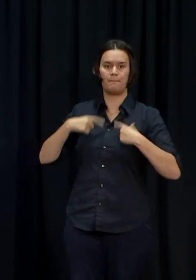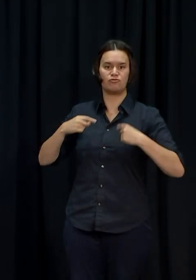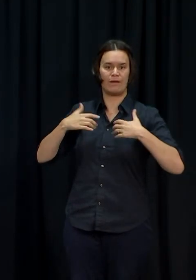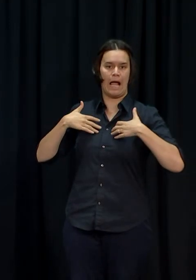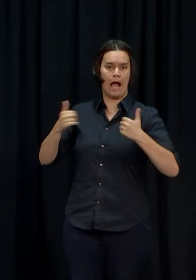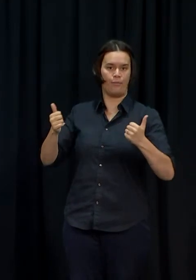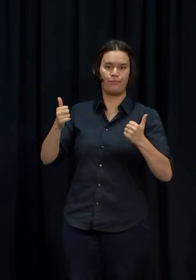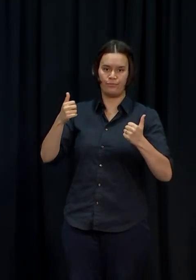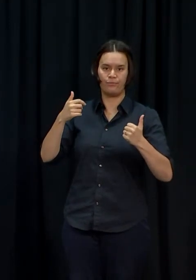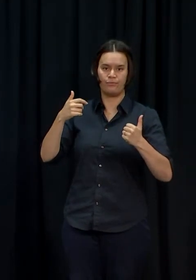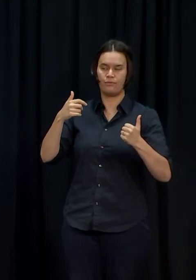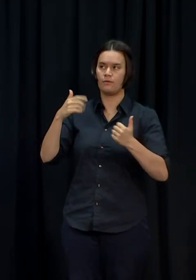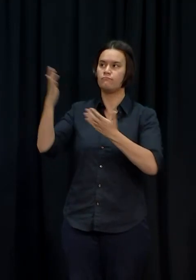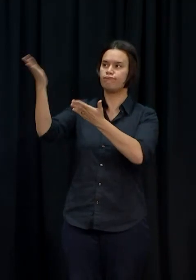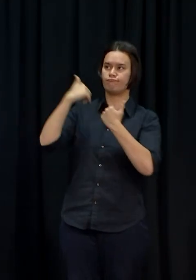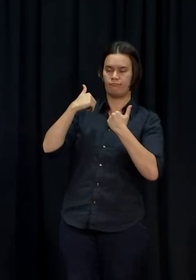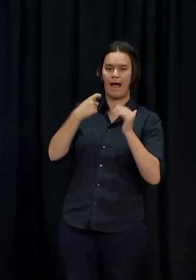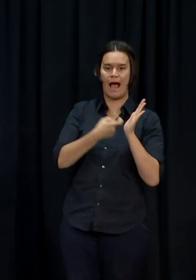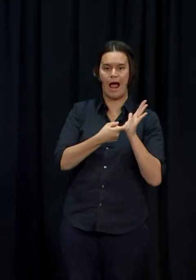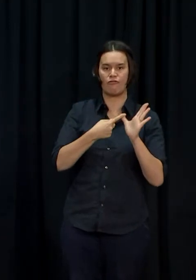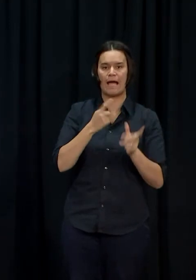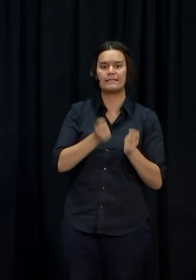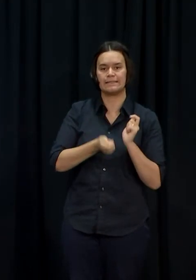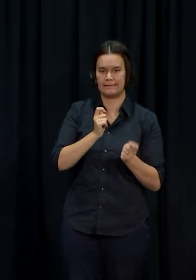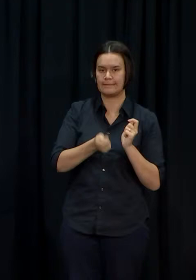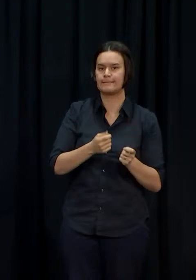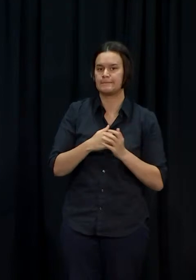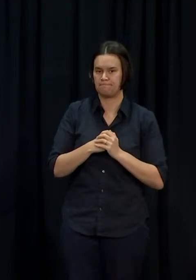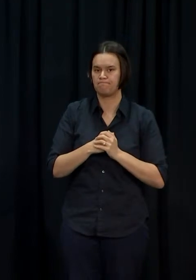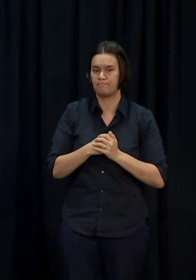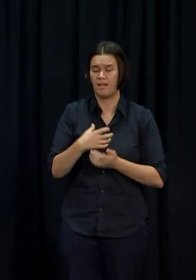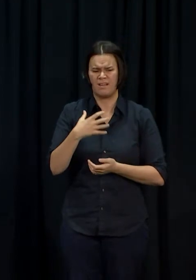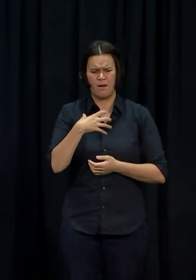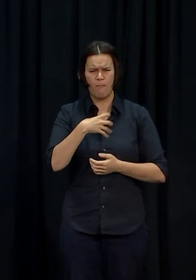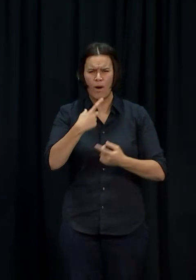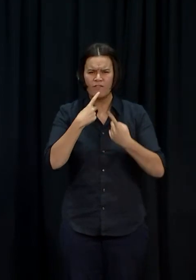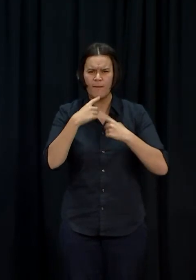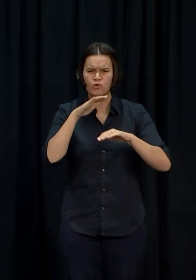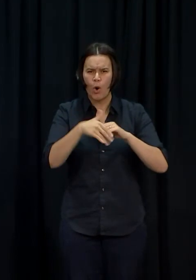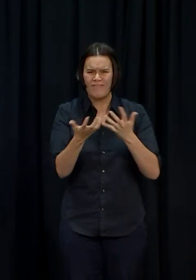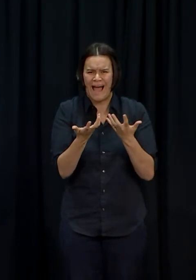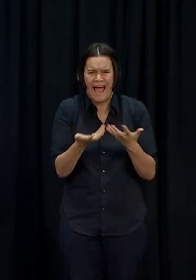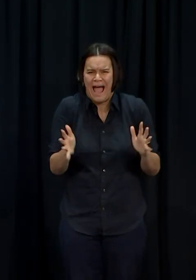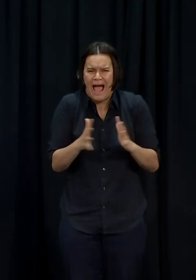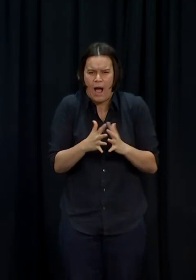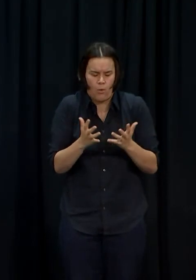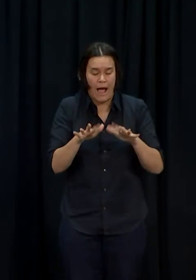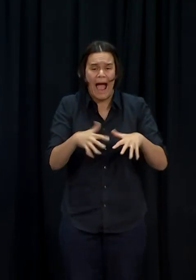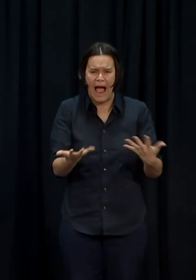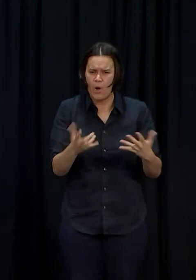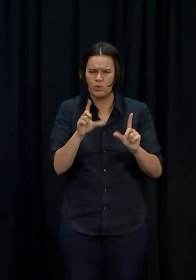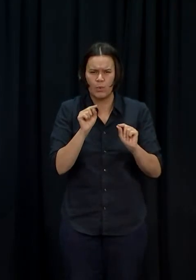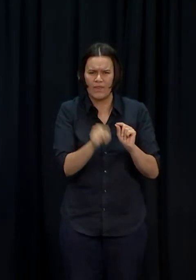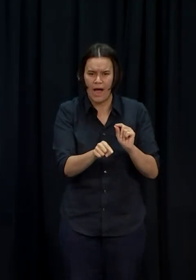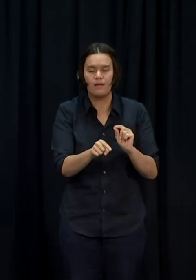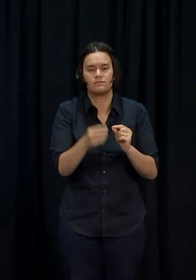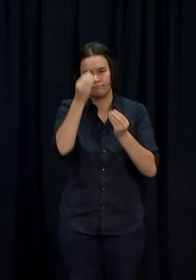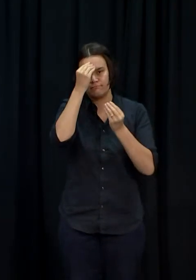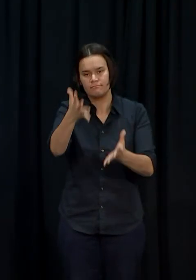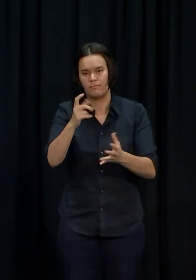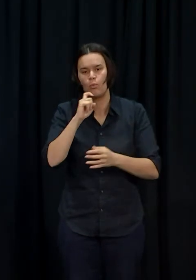the process for businesses and critical sectors will be distributed in the coming days. Importantly, as the Prime Minister previously